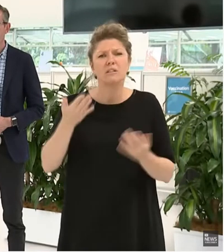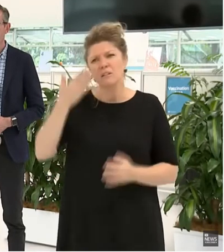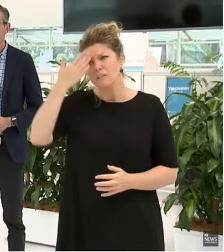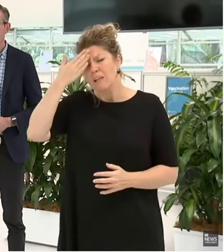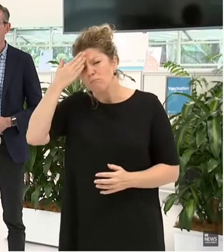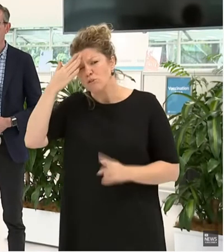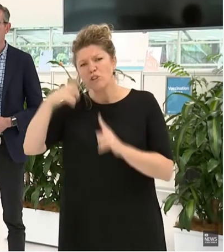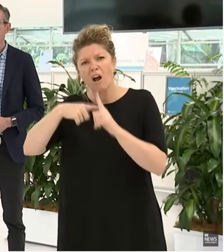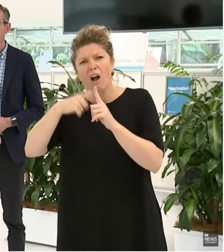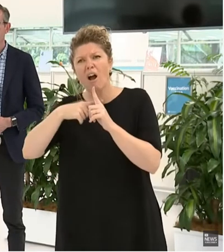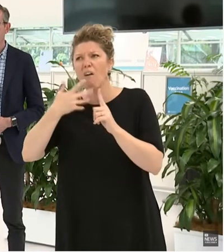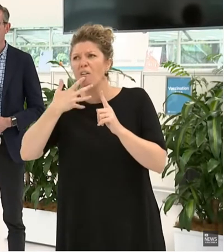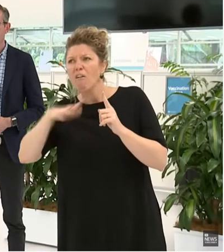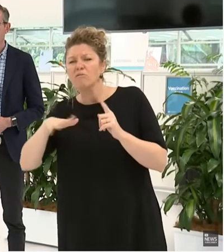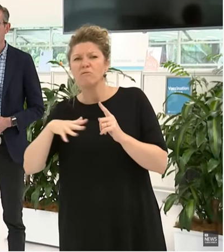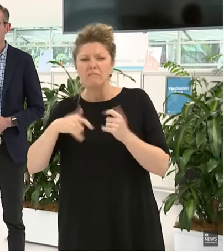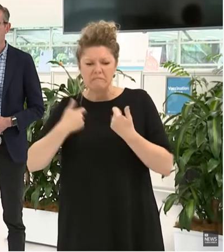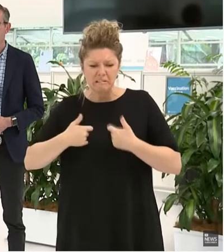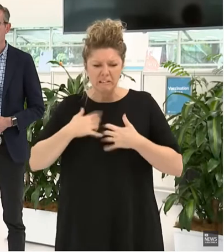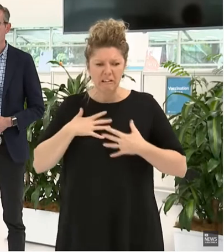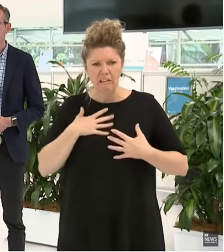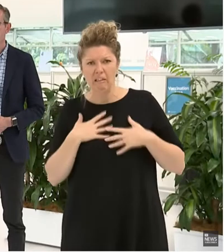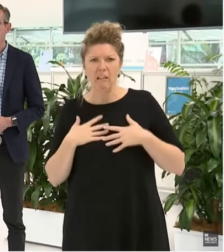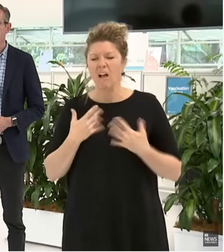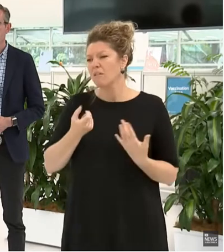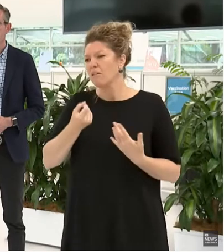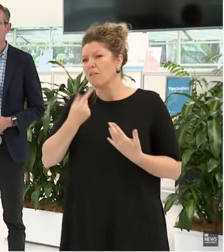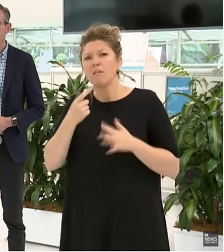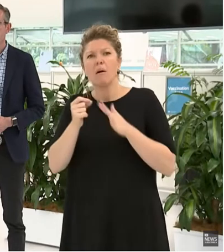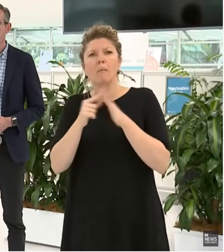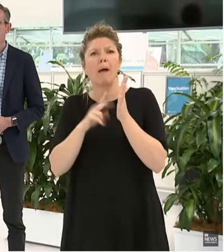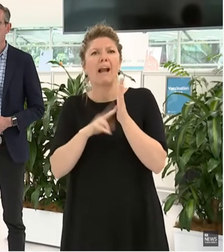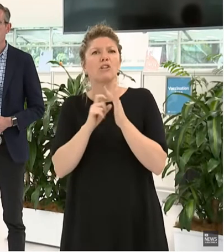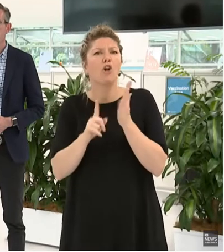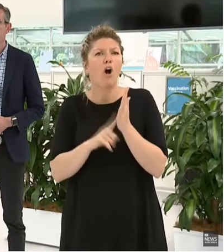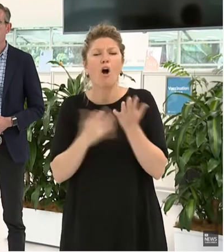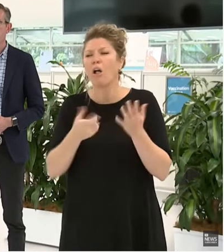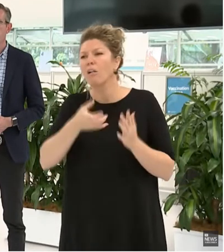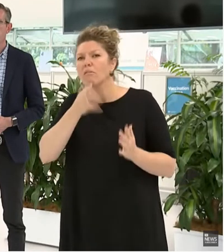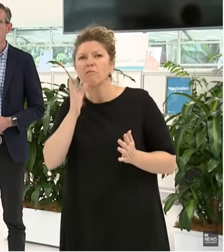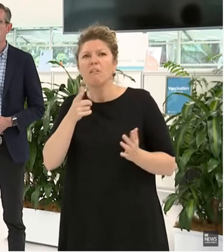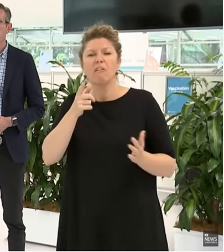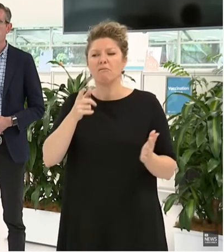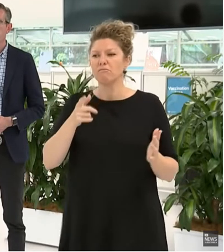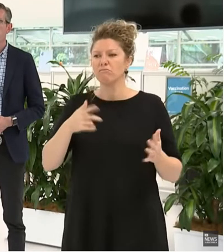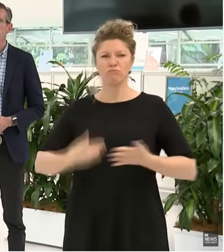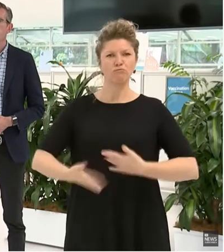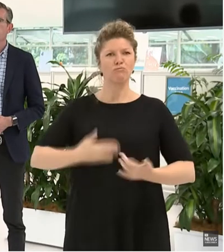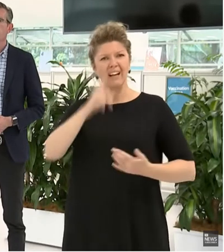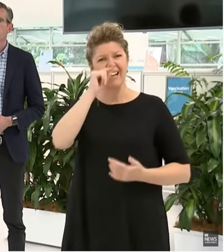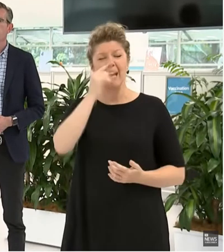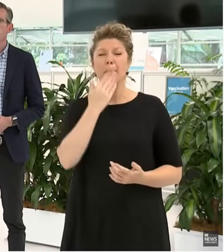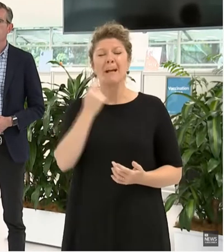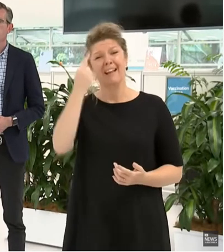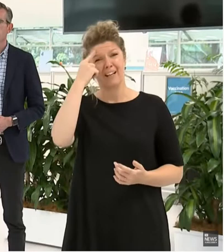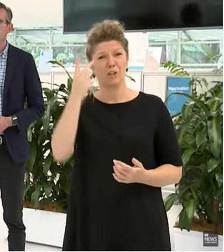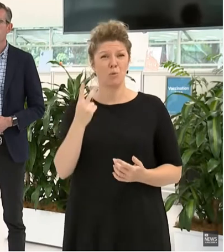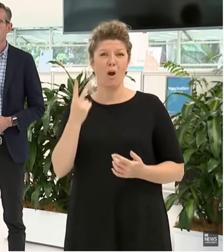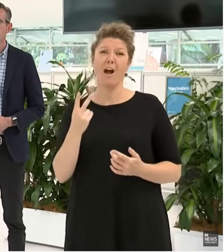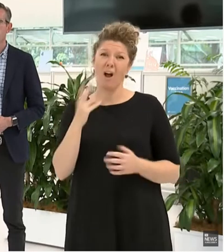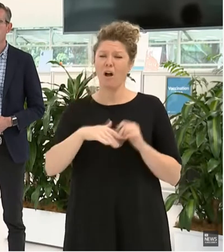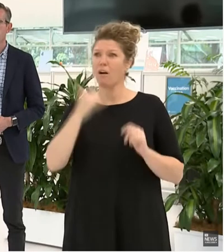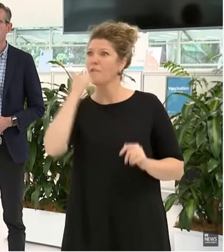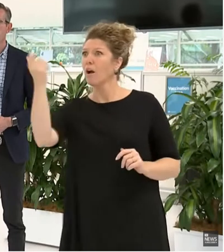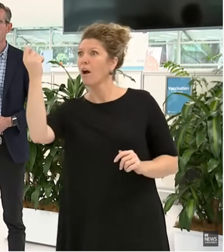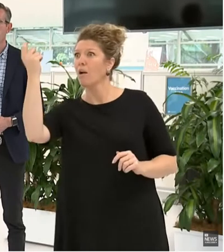we get certain responses that we can manage through Panadol and fluid. Please just think carefully before you, 1, call